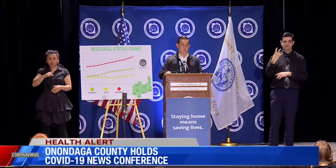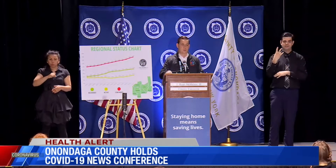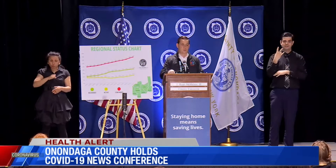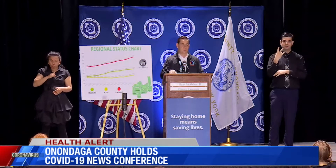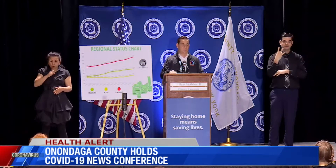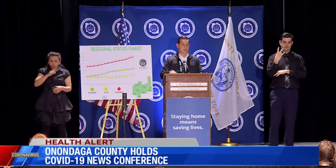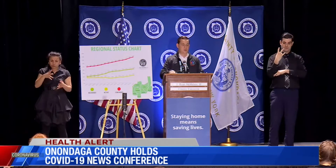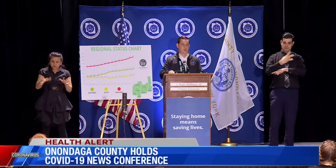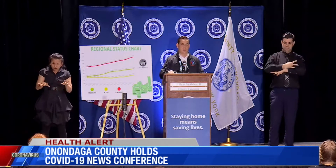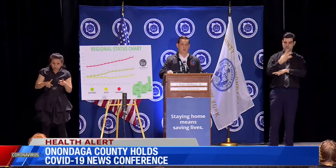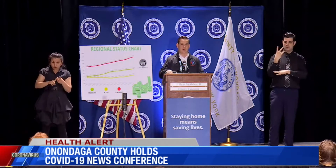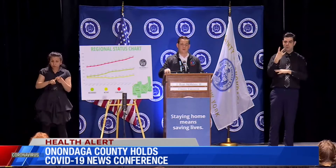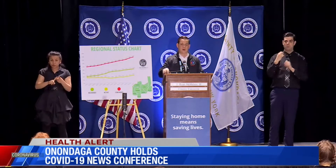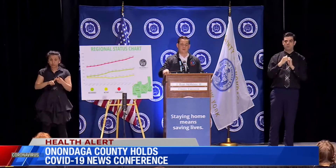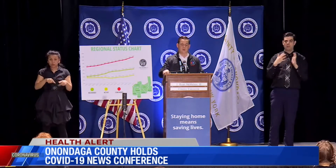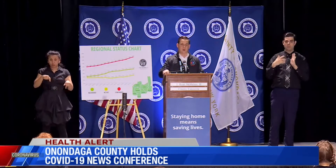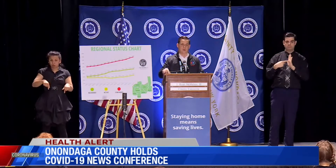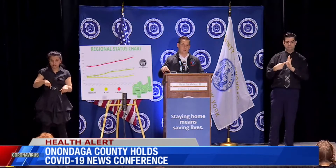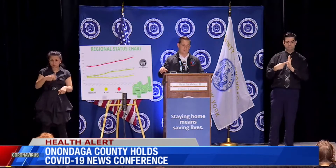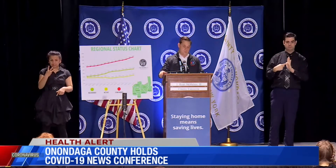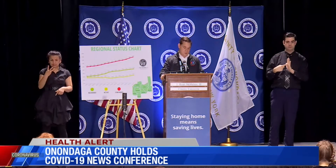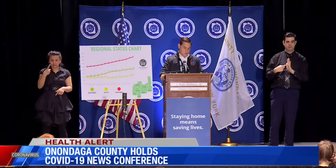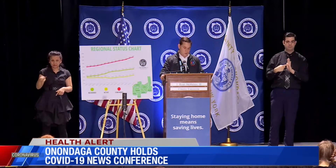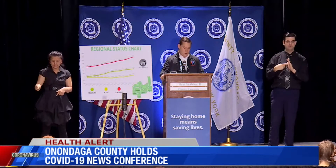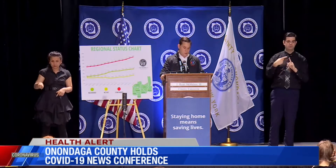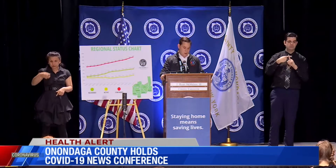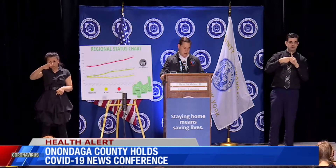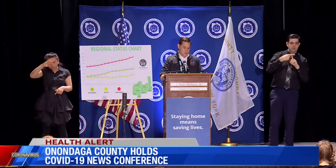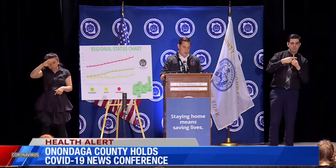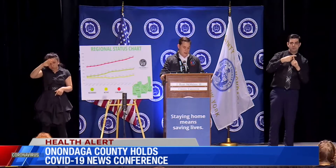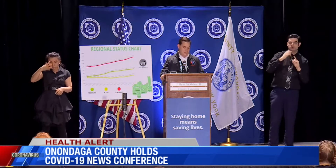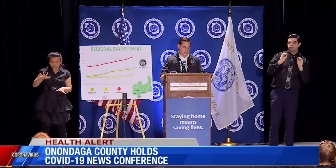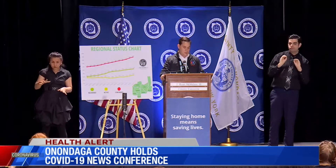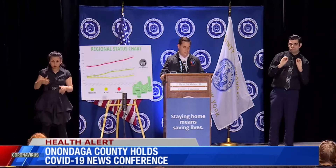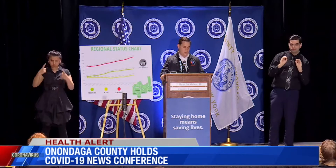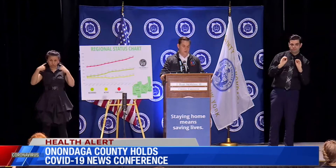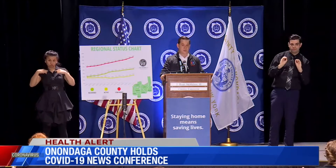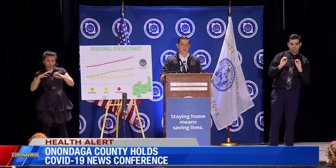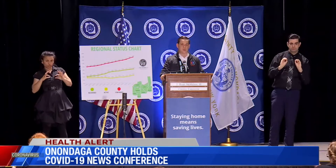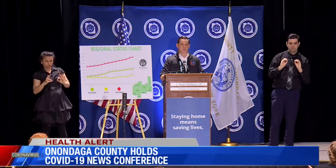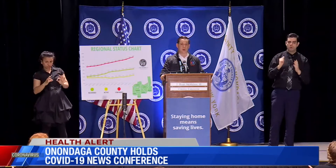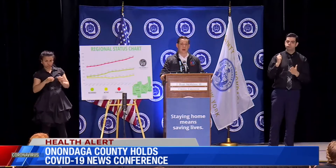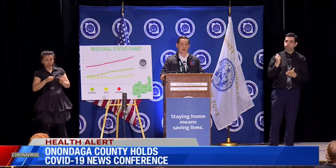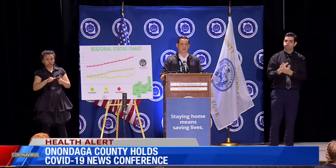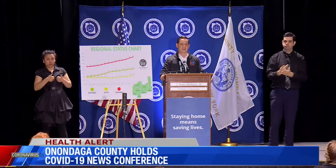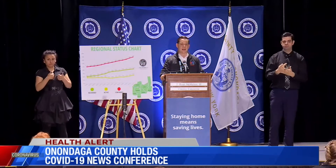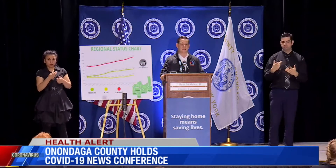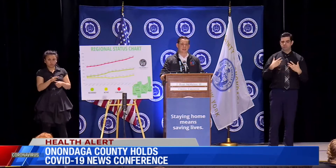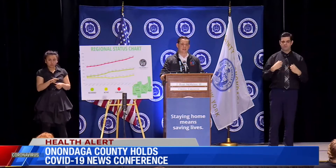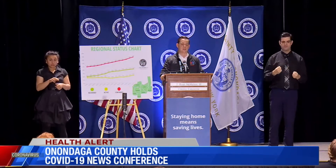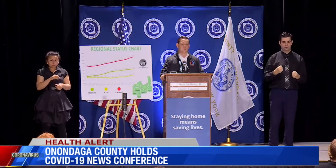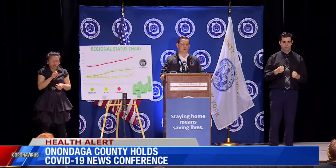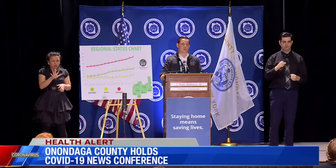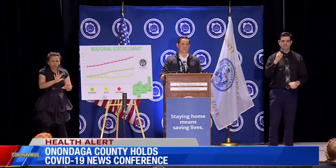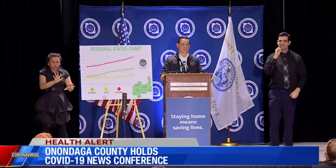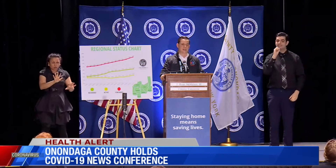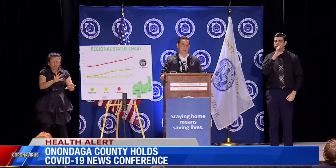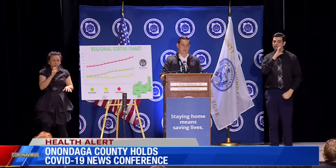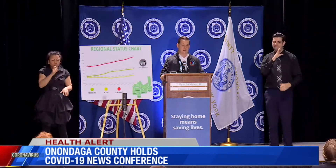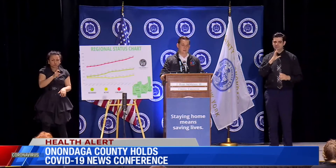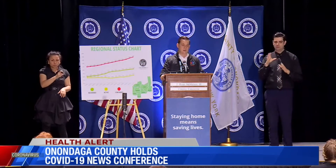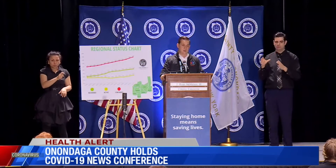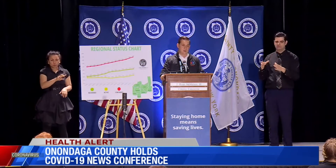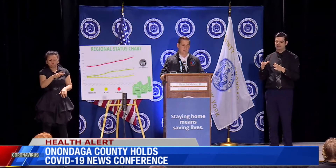of no temperature, you then qualify for a recovery. We are now, with our seniors, we are now extending that to